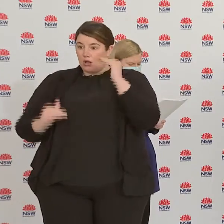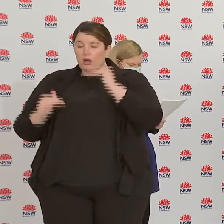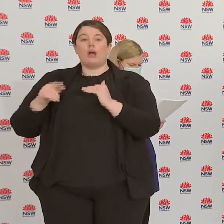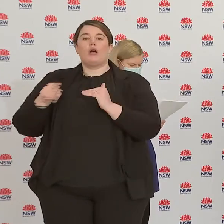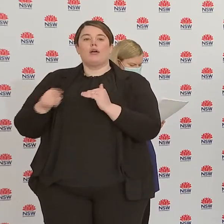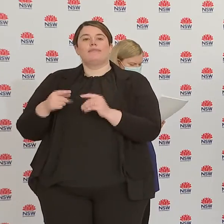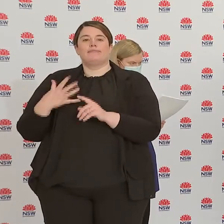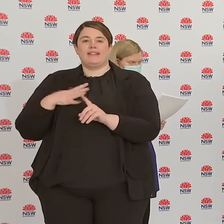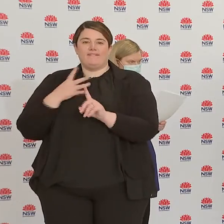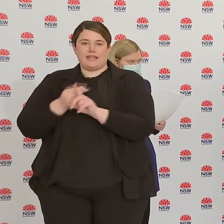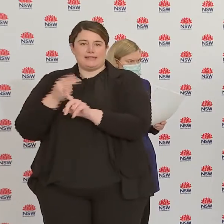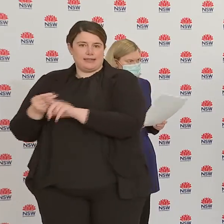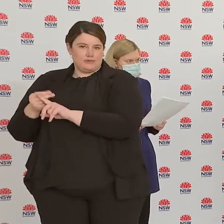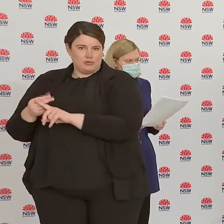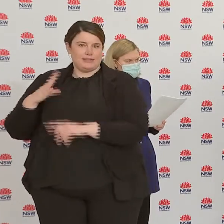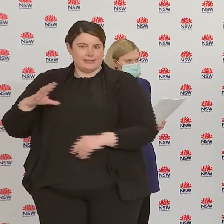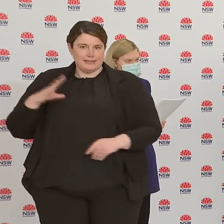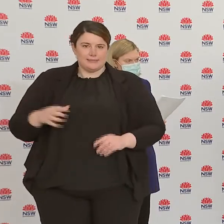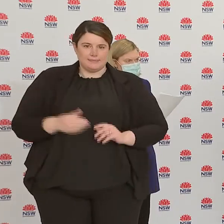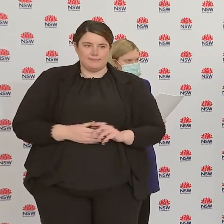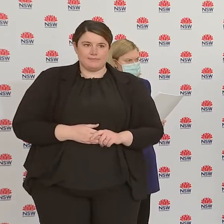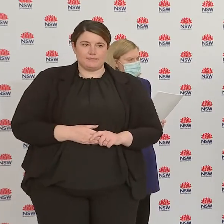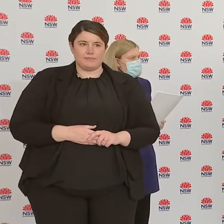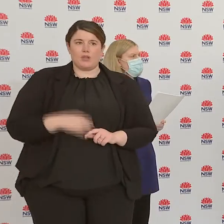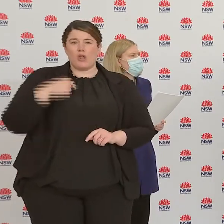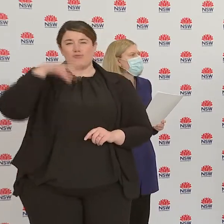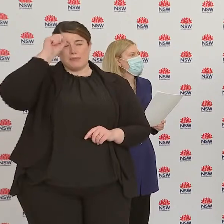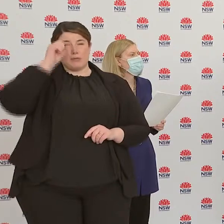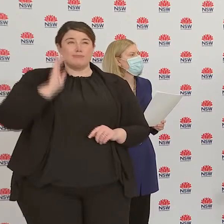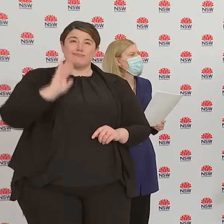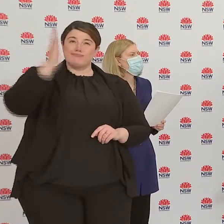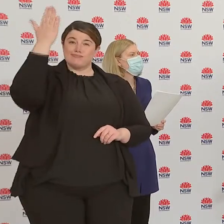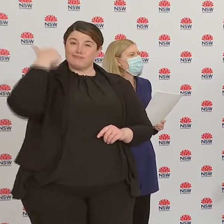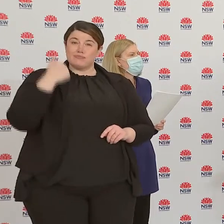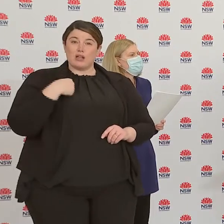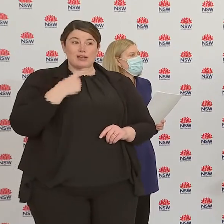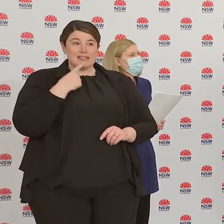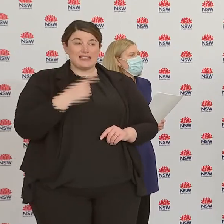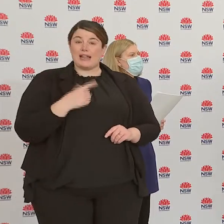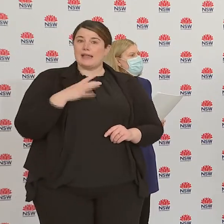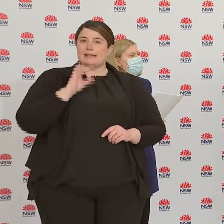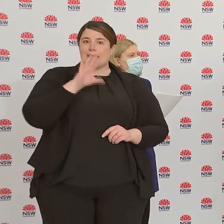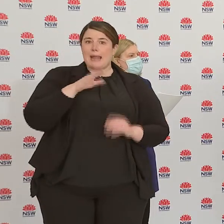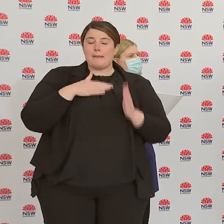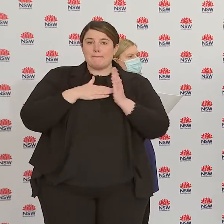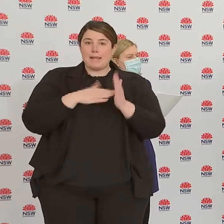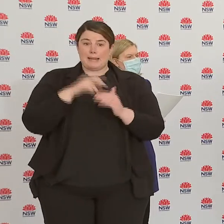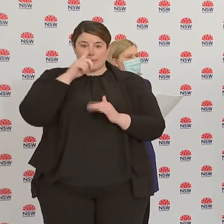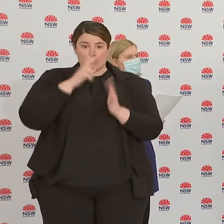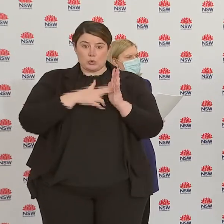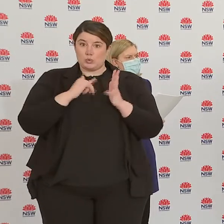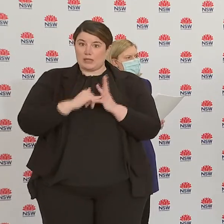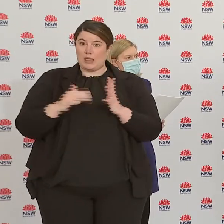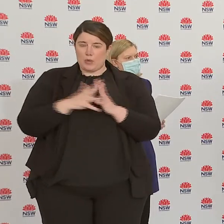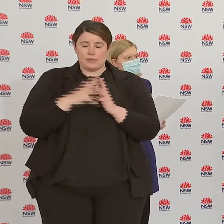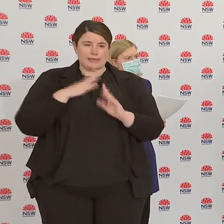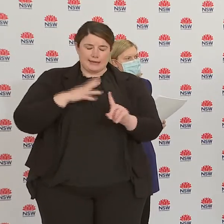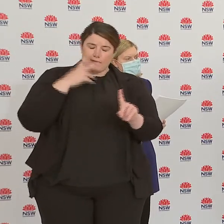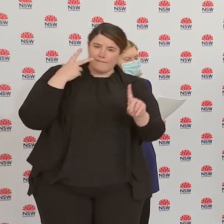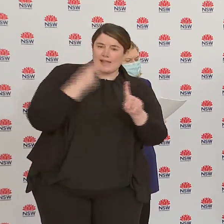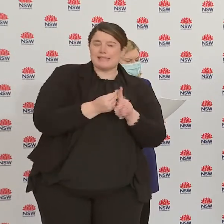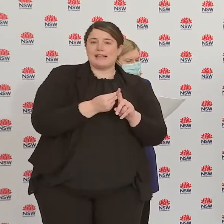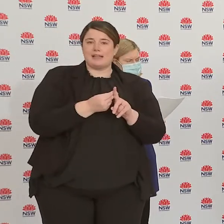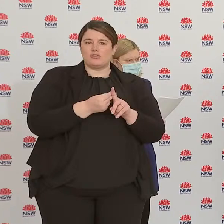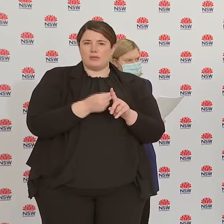for months and months. And I remember being criticised when, at the time when we put out the 10 million figure, we said we'd based it on the health advice, and that's proven